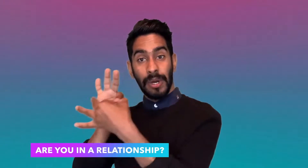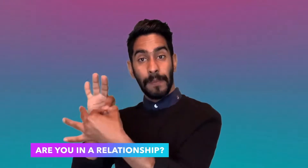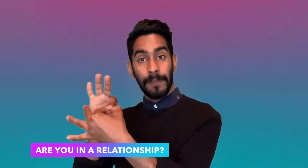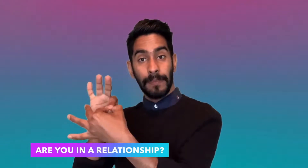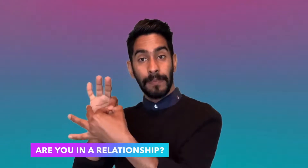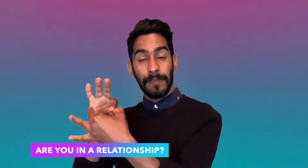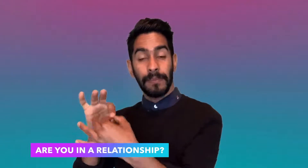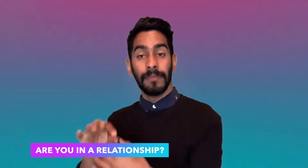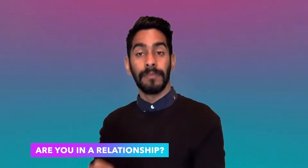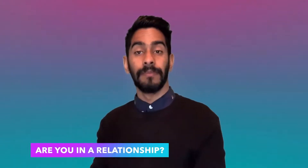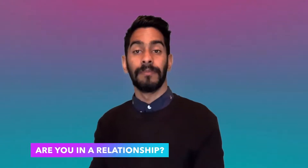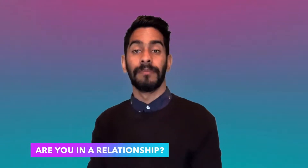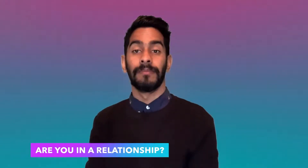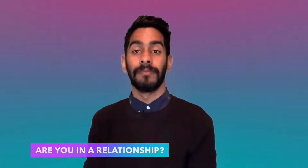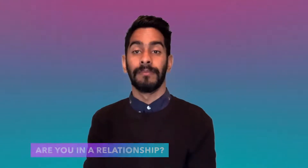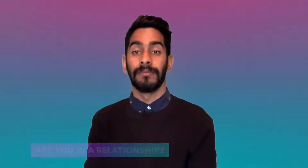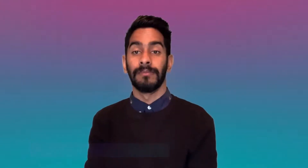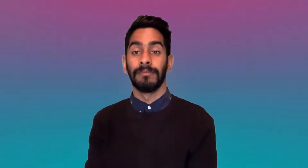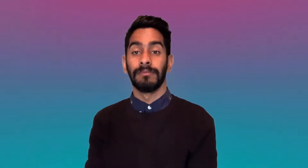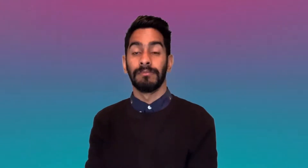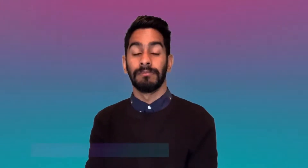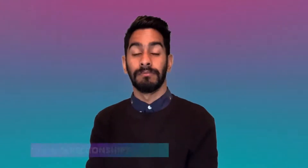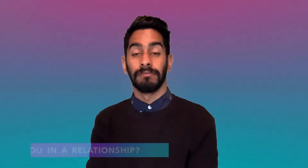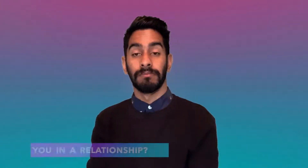Are you in a relationship?